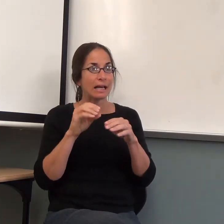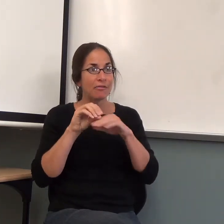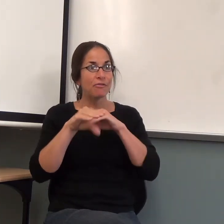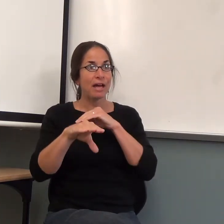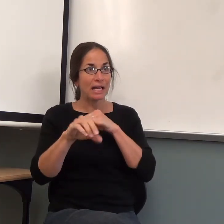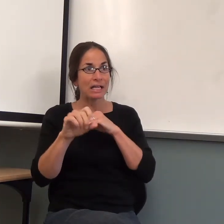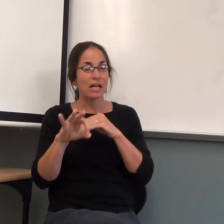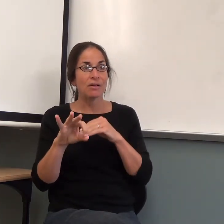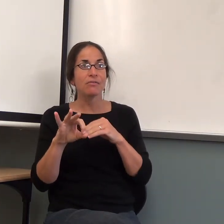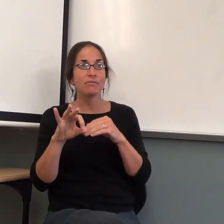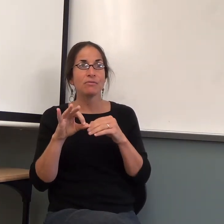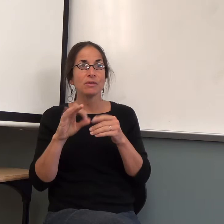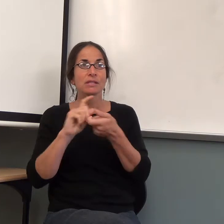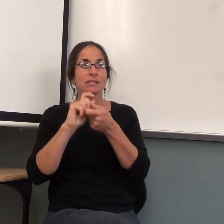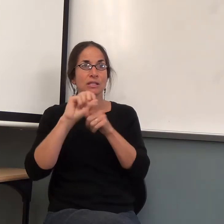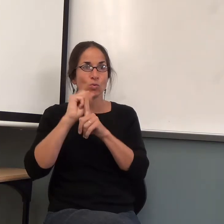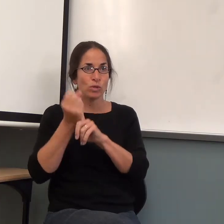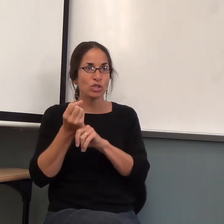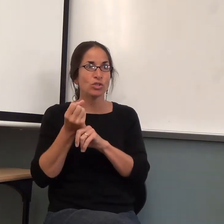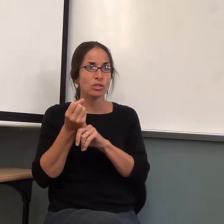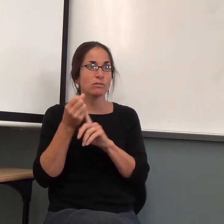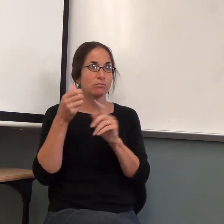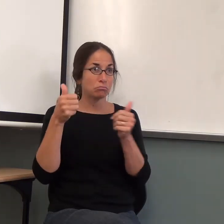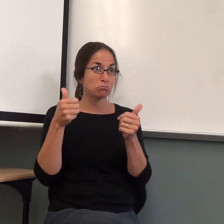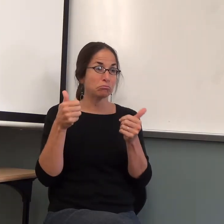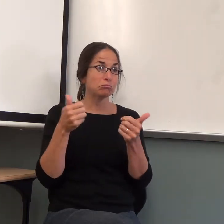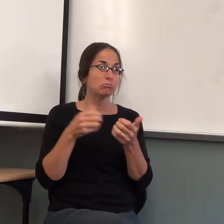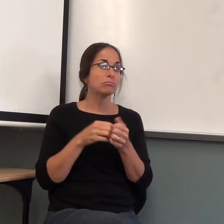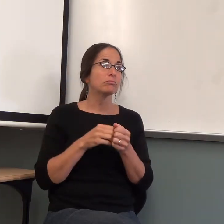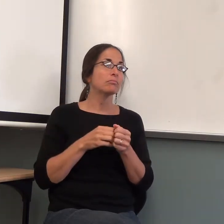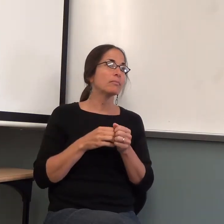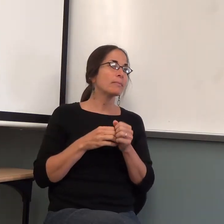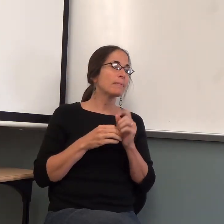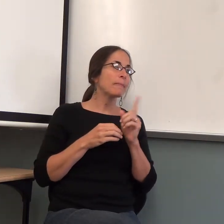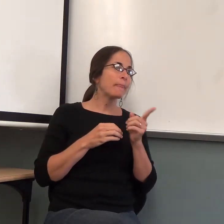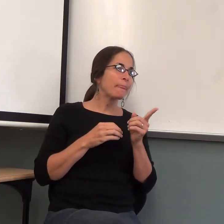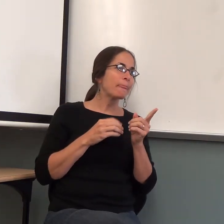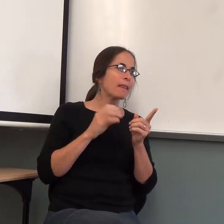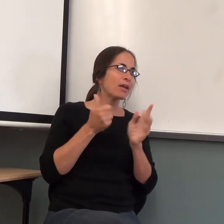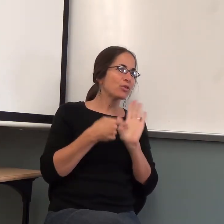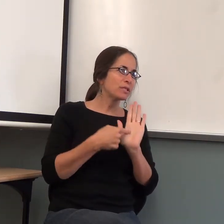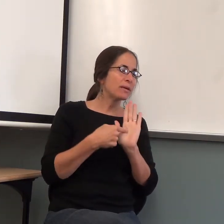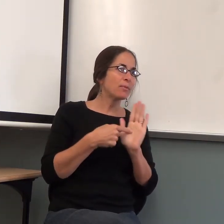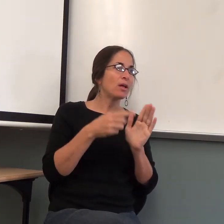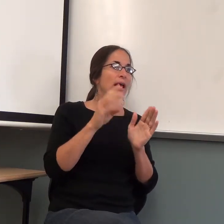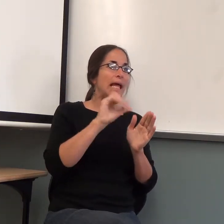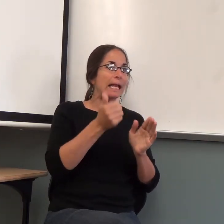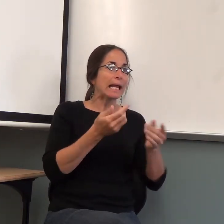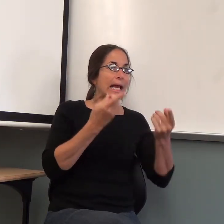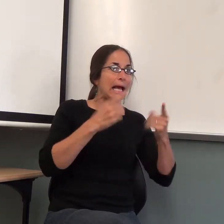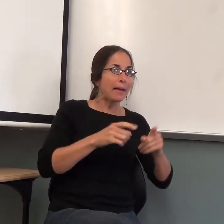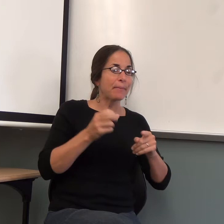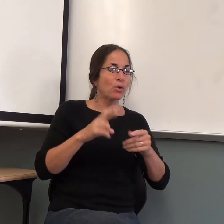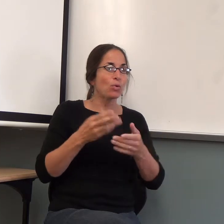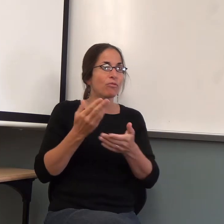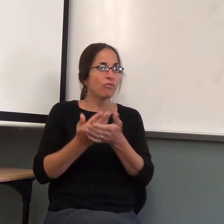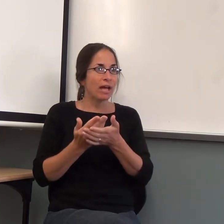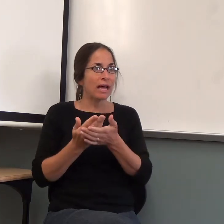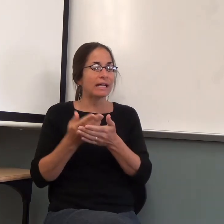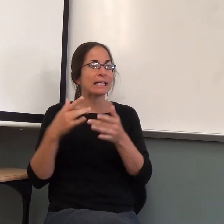Good. The point here, thank you, Jenny, for raising your hand. Go ahead. I put any happening or fact event. Good. So it's